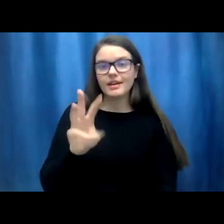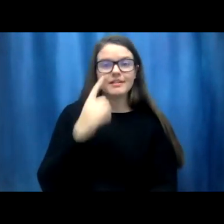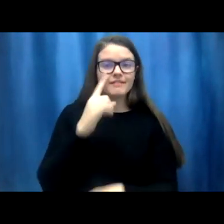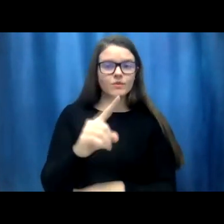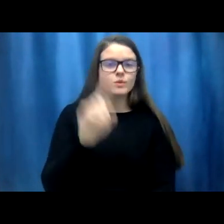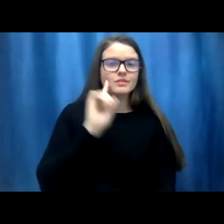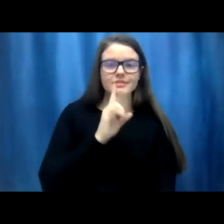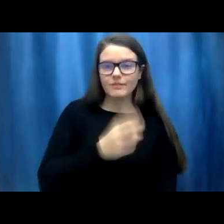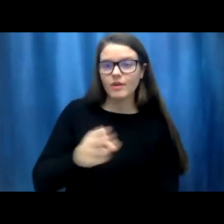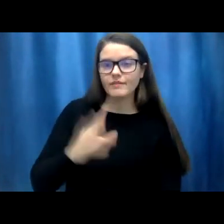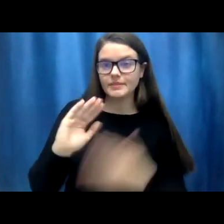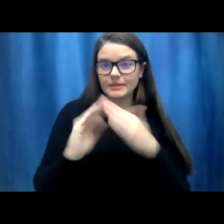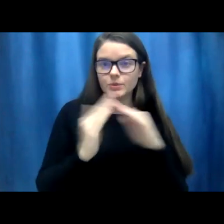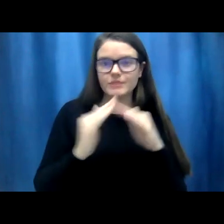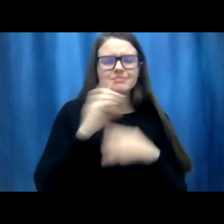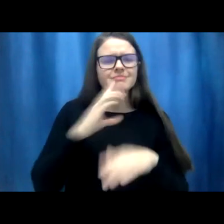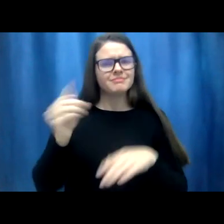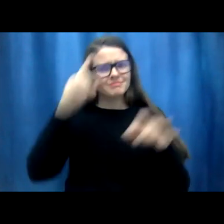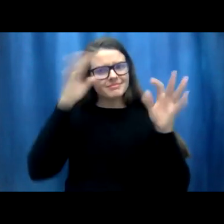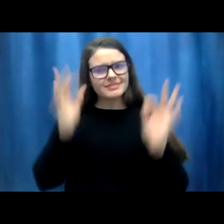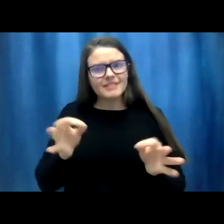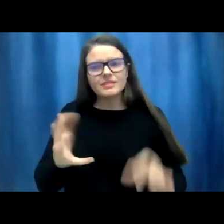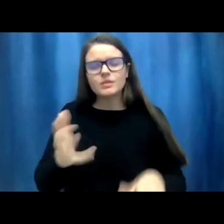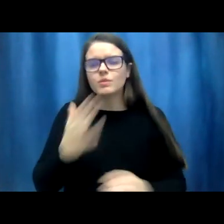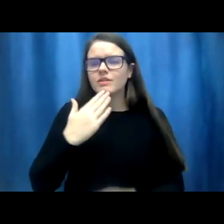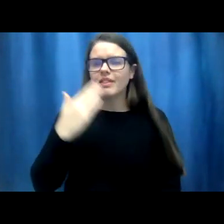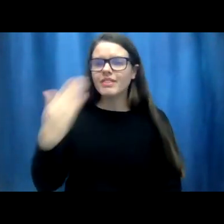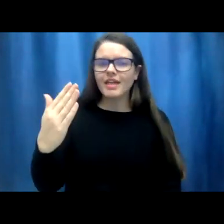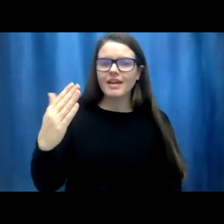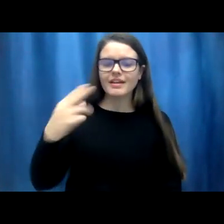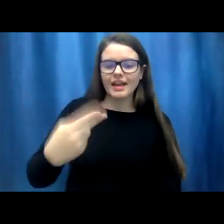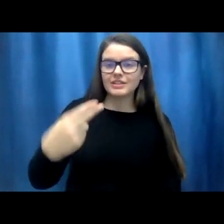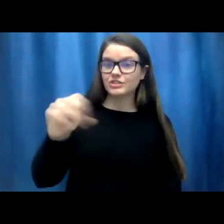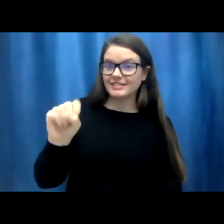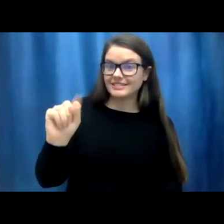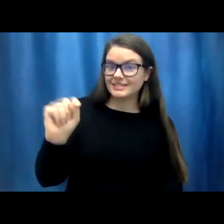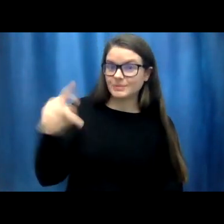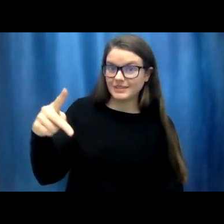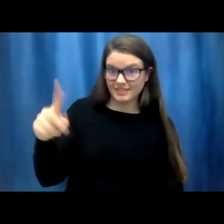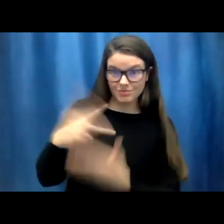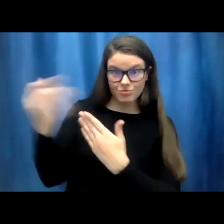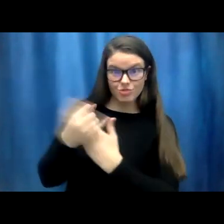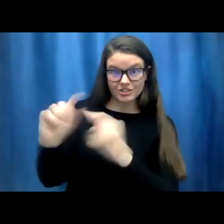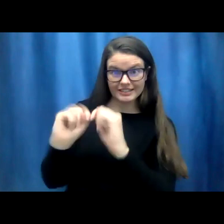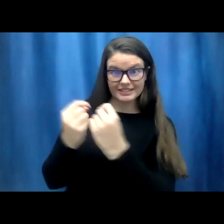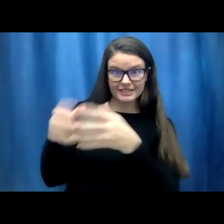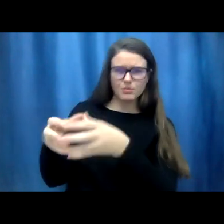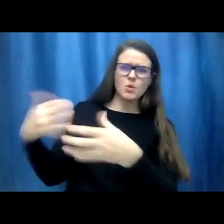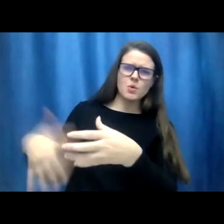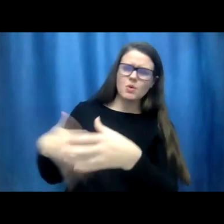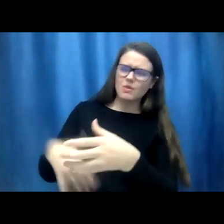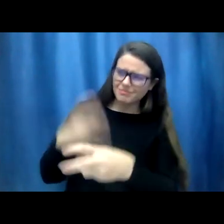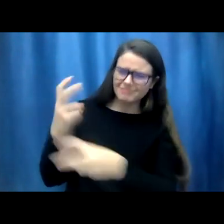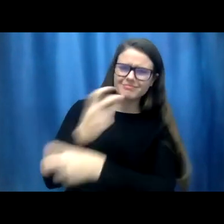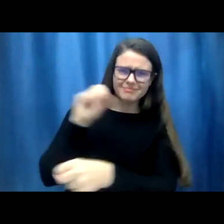community. And definitely want to thank the HSTP project team for their hard work, especially